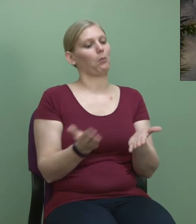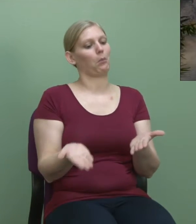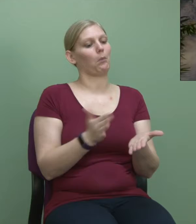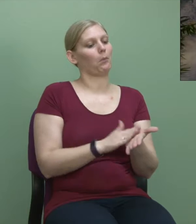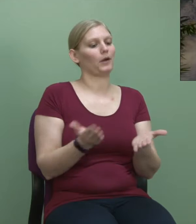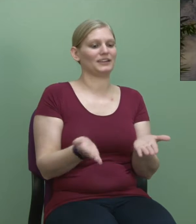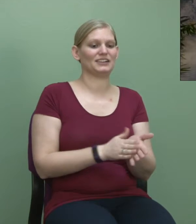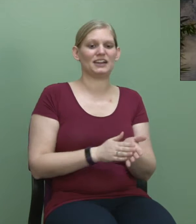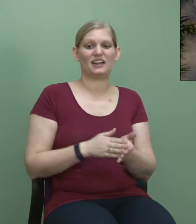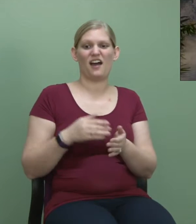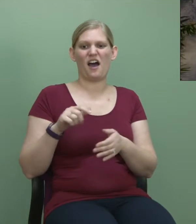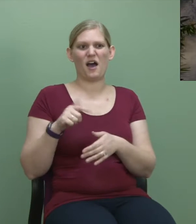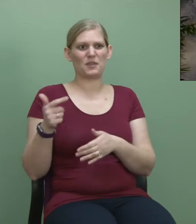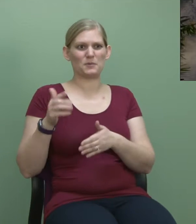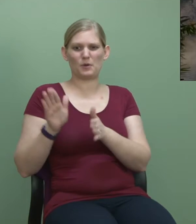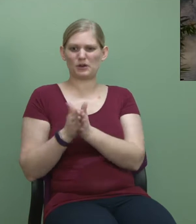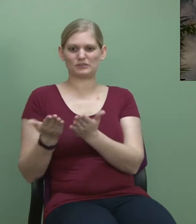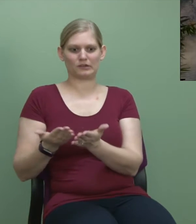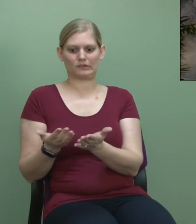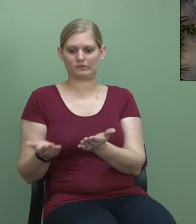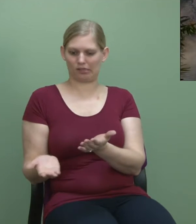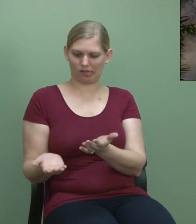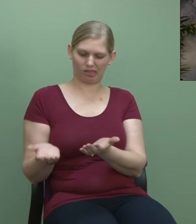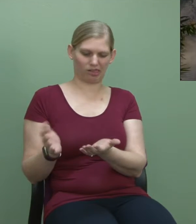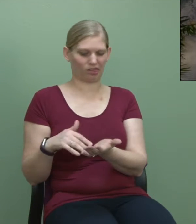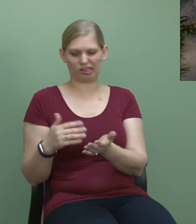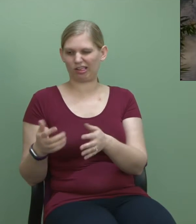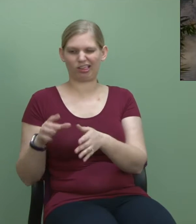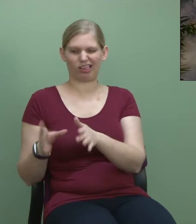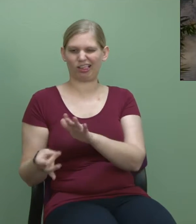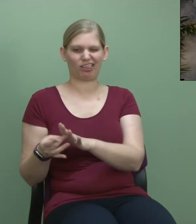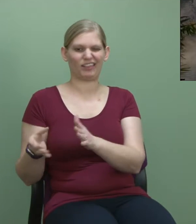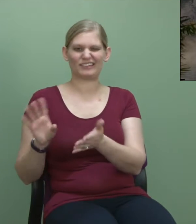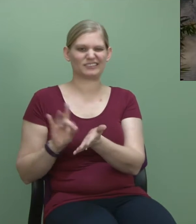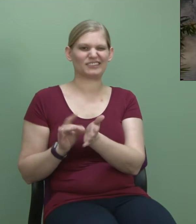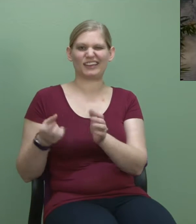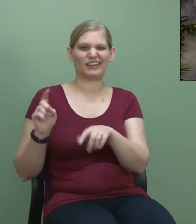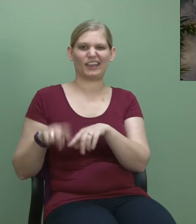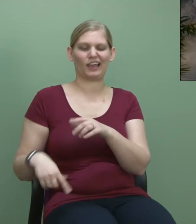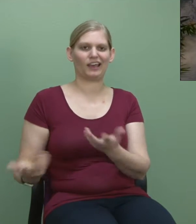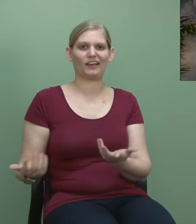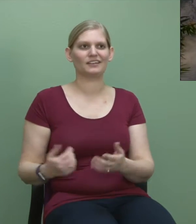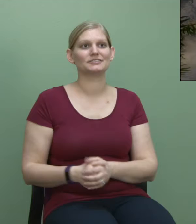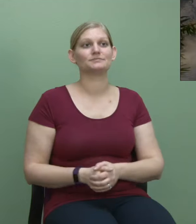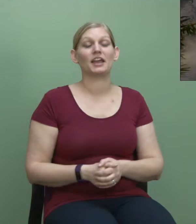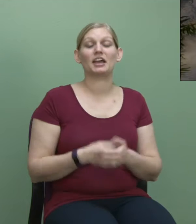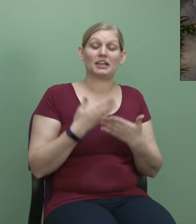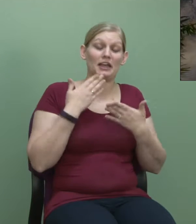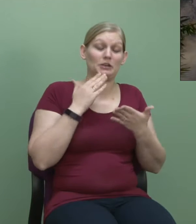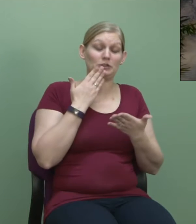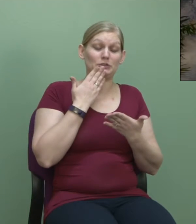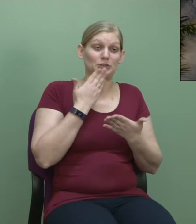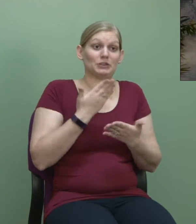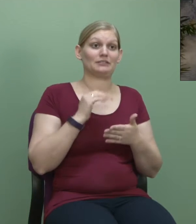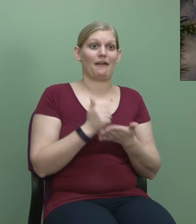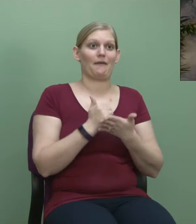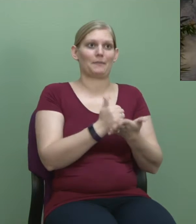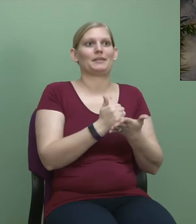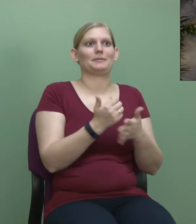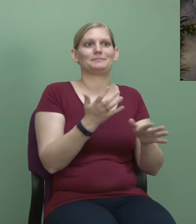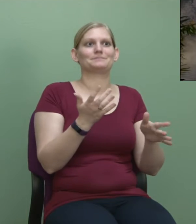pages, whereas the other ones she couldn't at all. And it's exciting to see them be able to get their motor skills down and